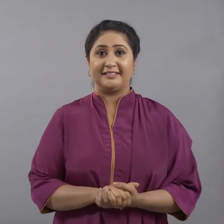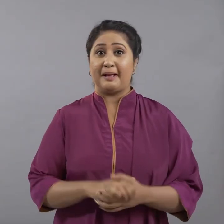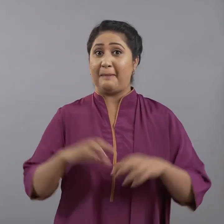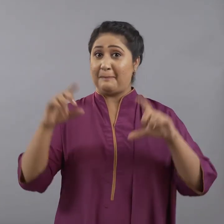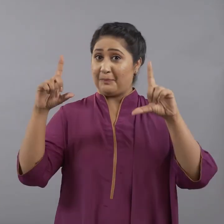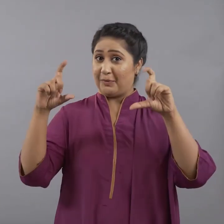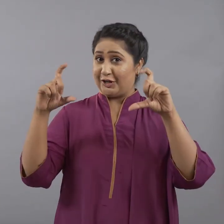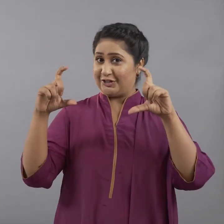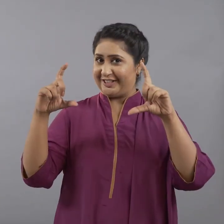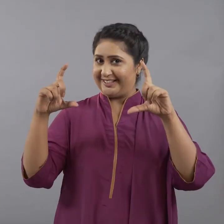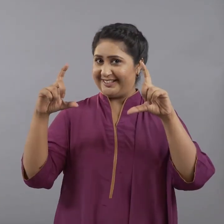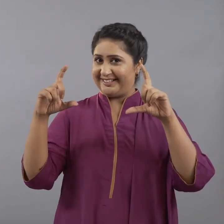Pictures.